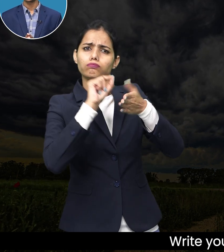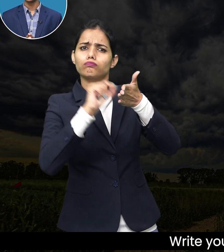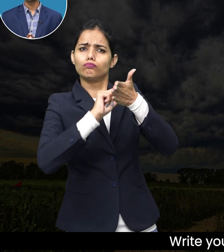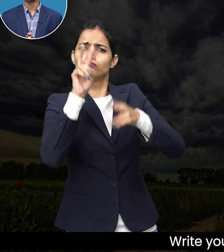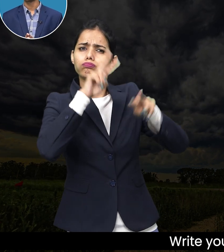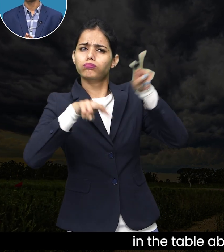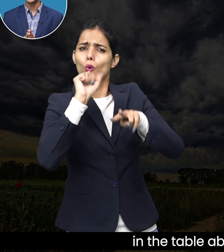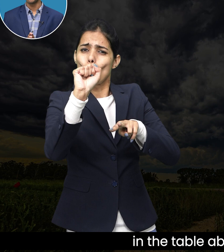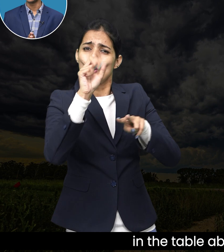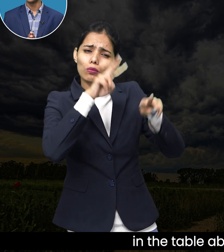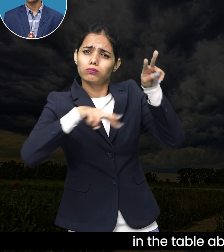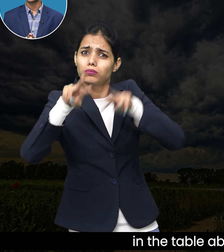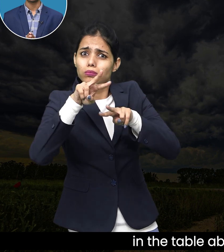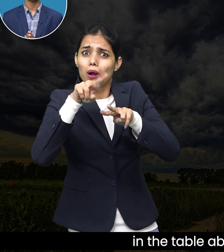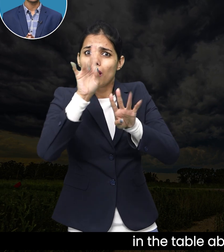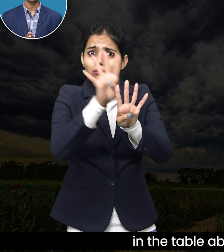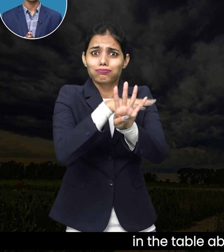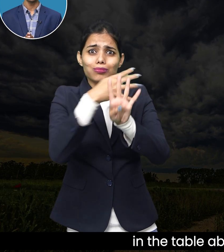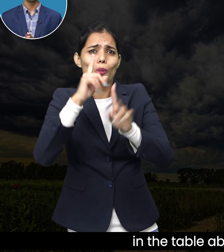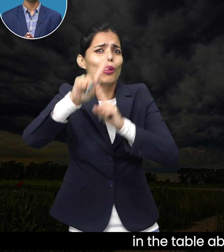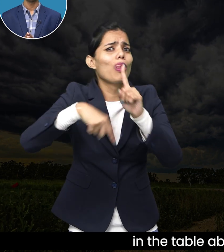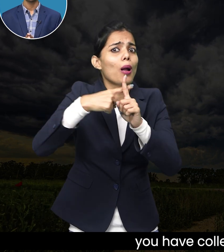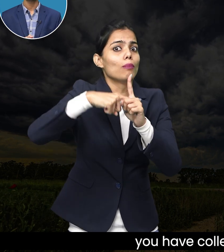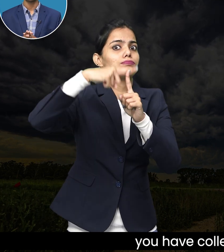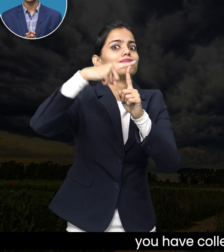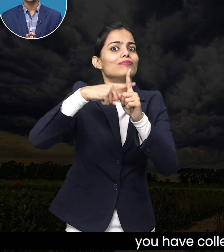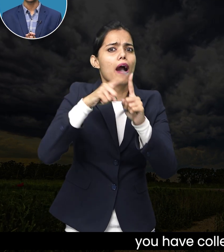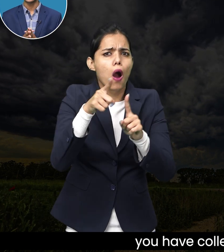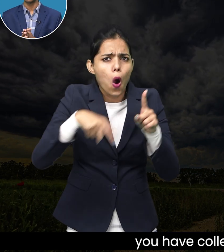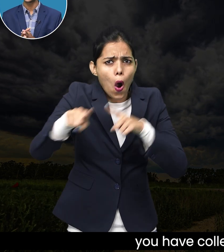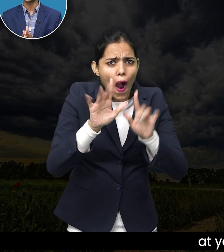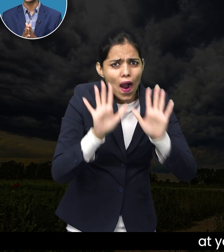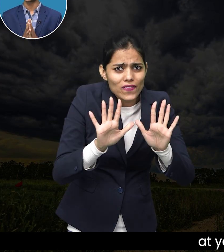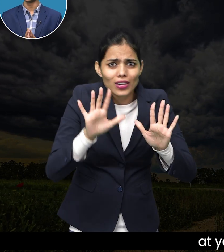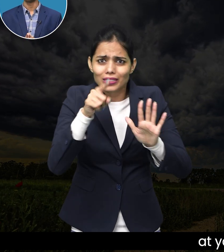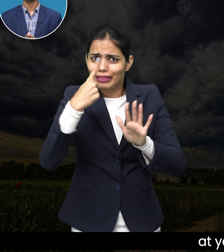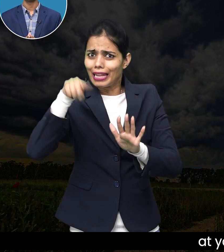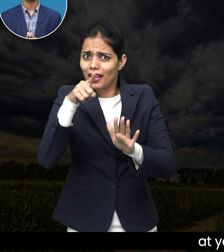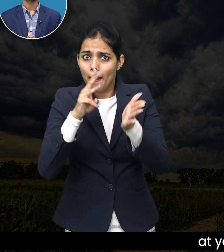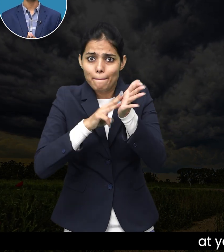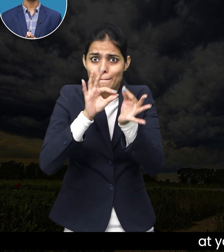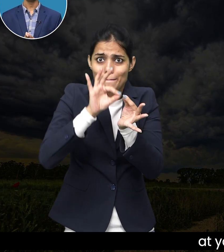Write your observations in the table about the temperature you've collected and measured at your school.